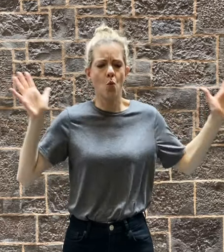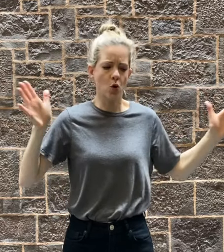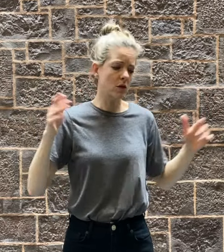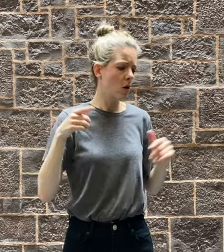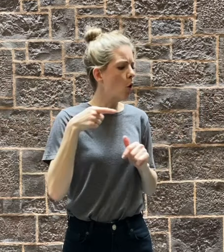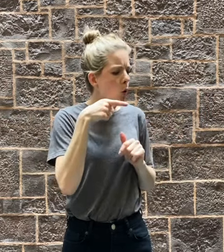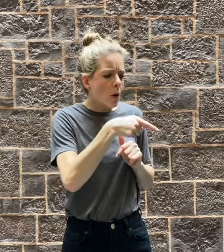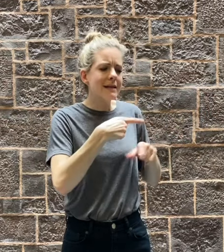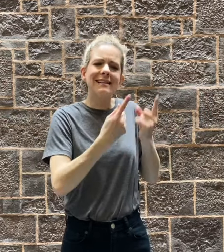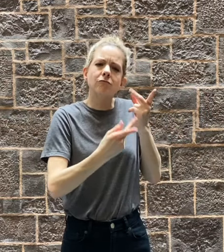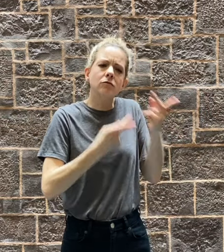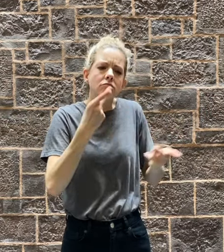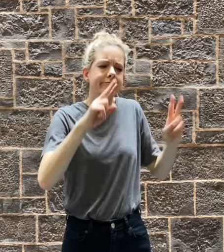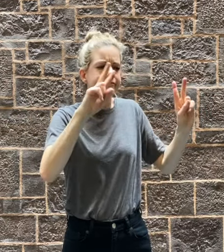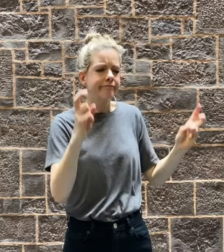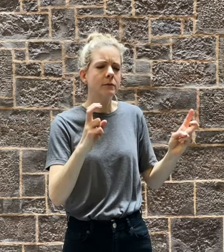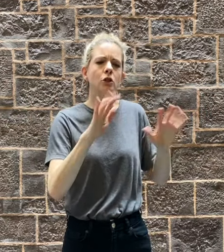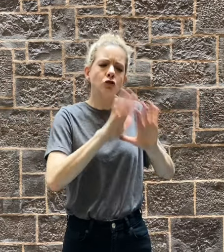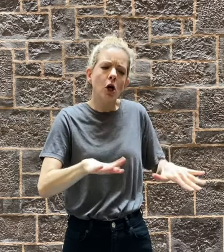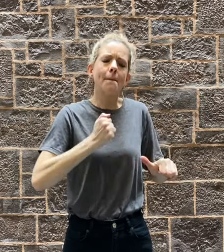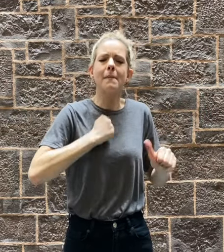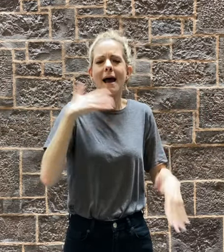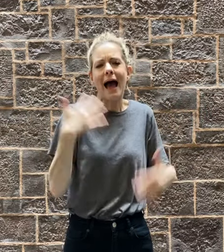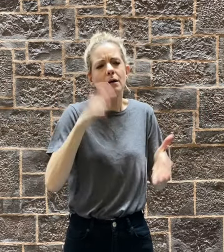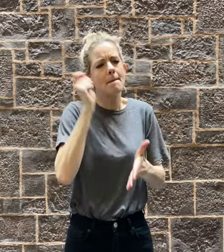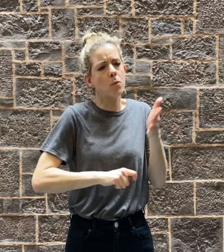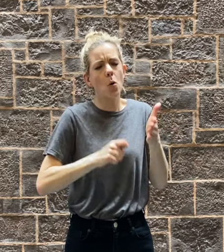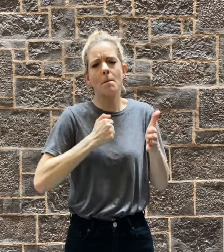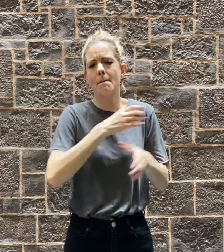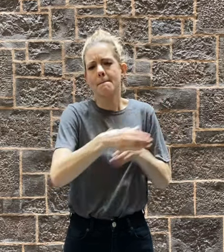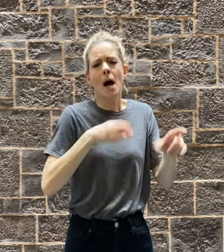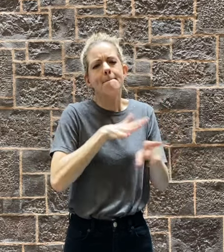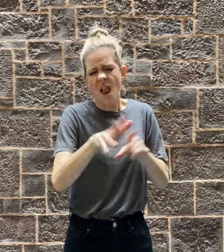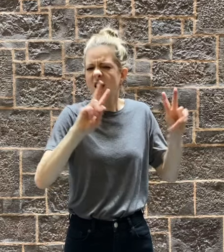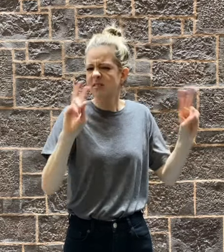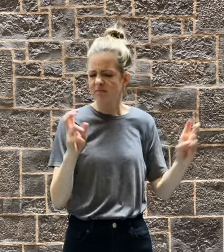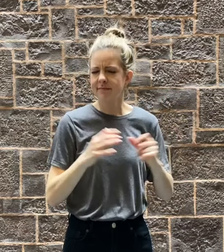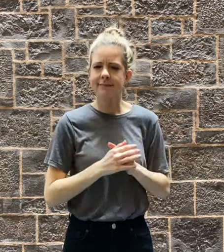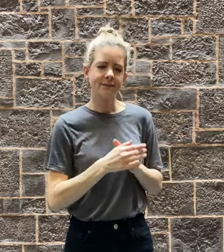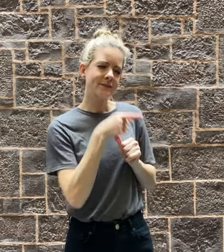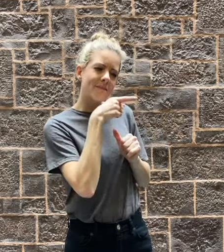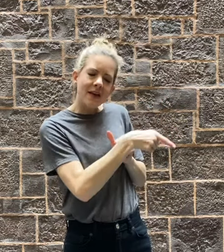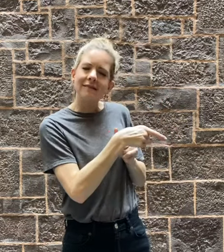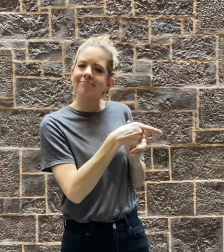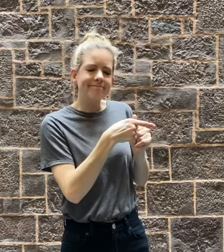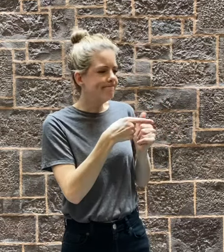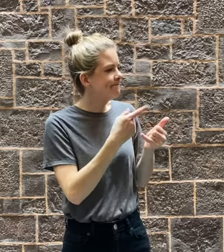child of my agonies bought with my blood. And it's all kind of like, it's really